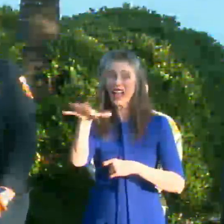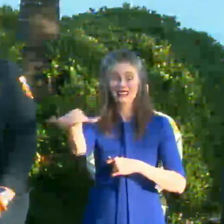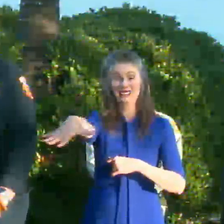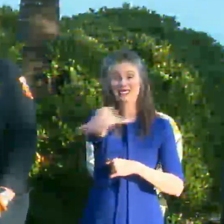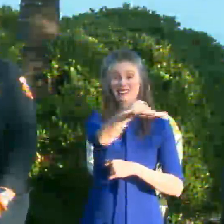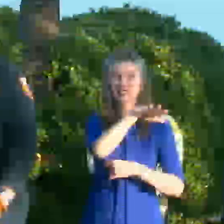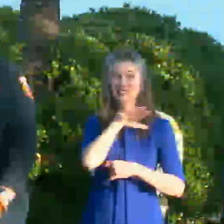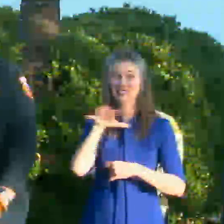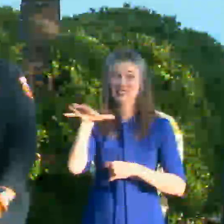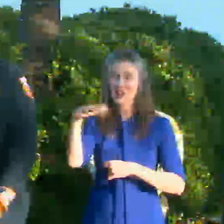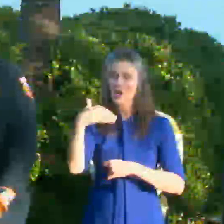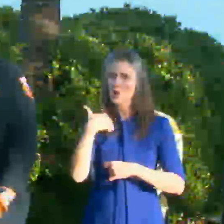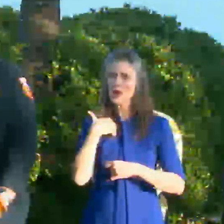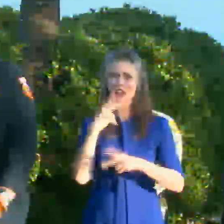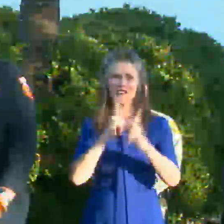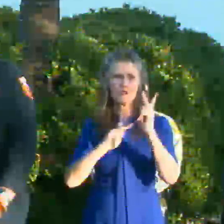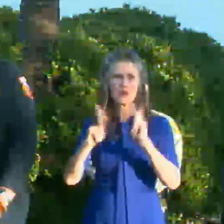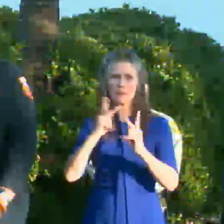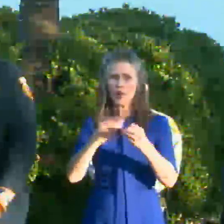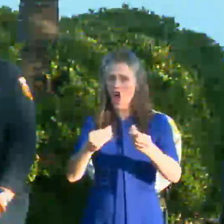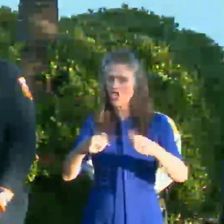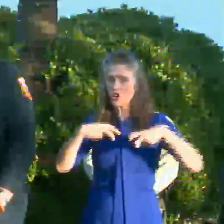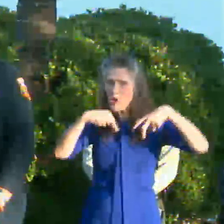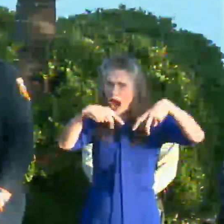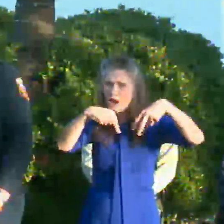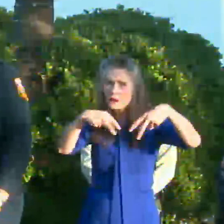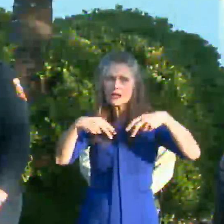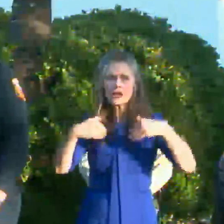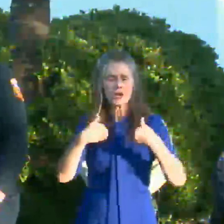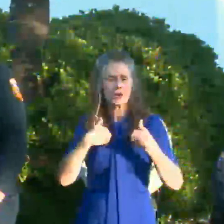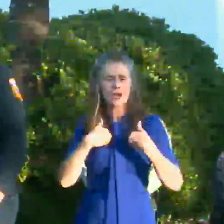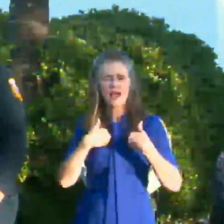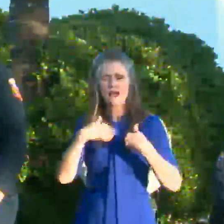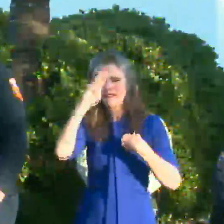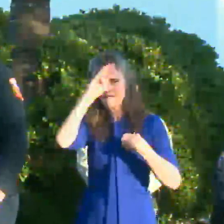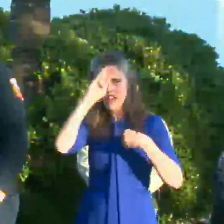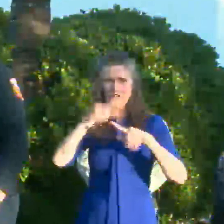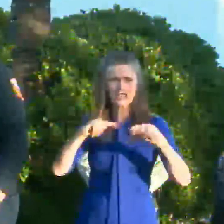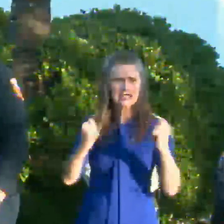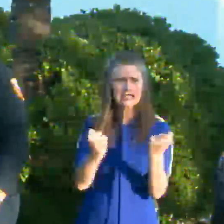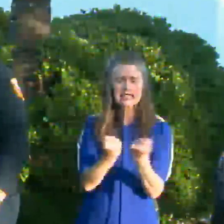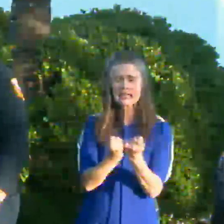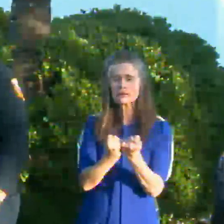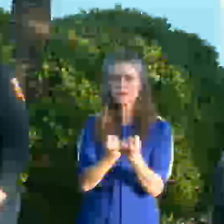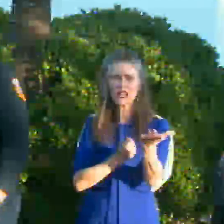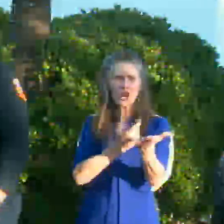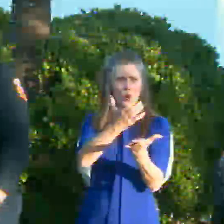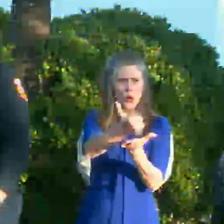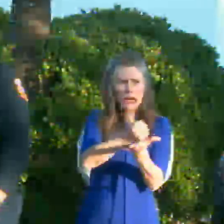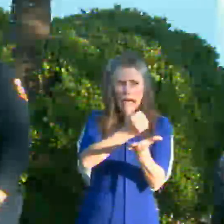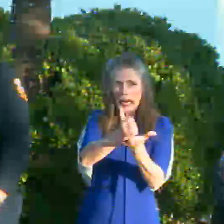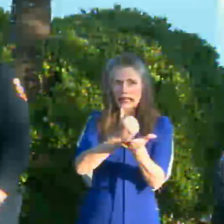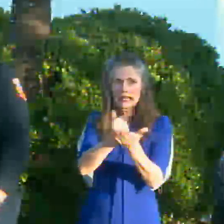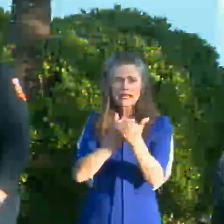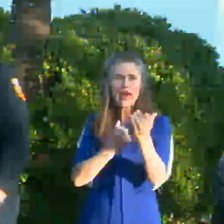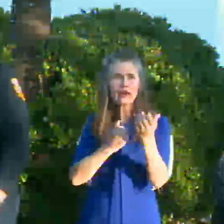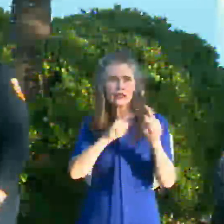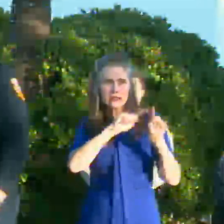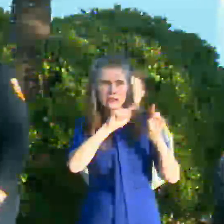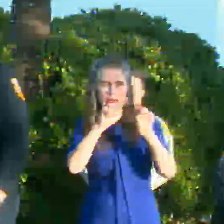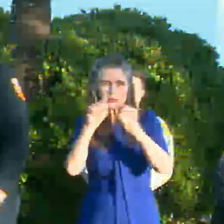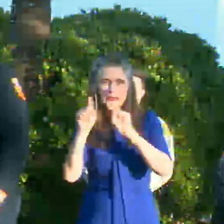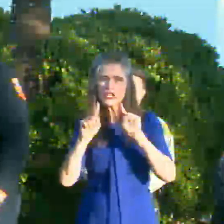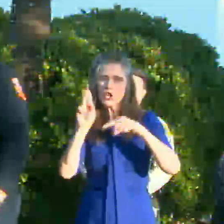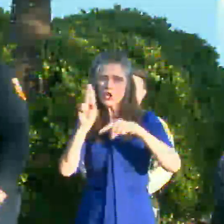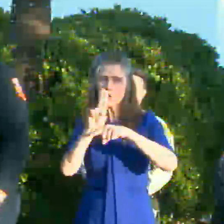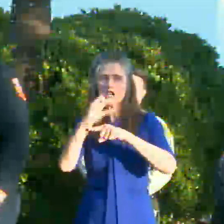with county officials and our personnel. That information is gathered in a collector app, and it's all GPS